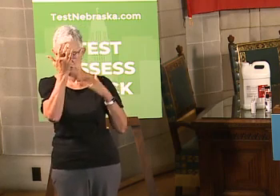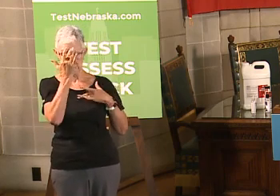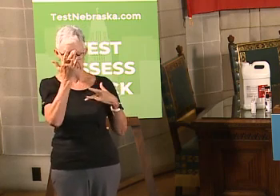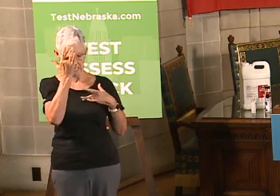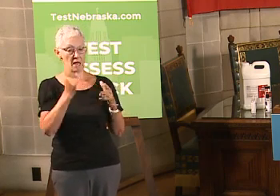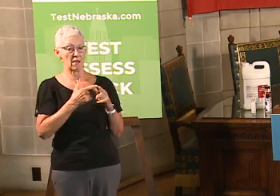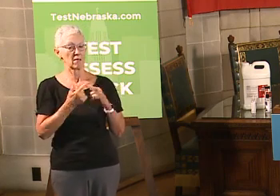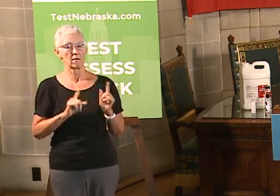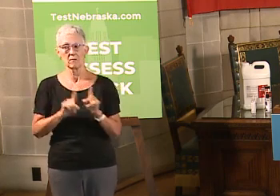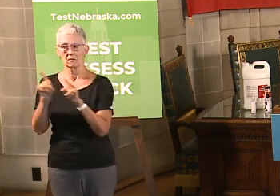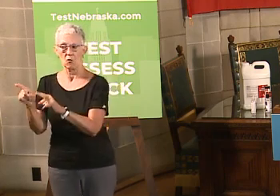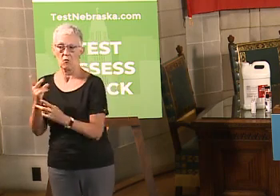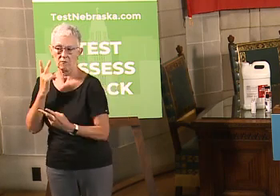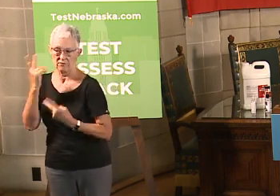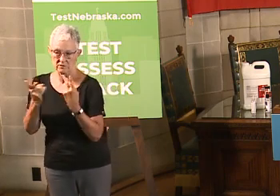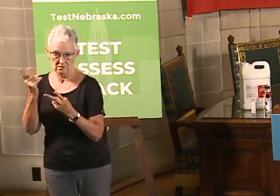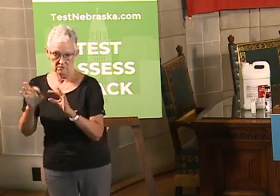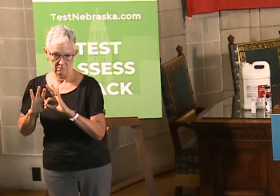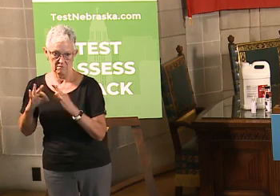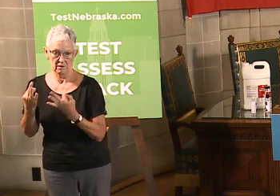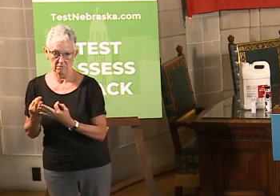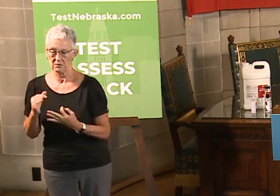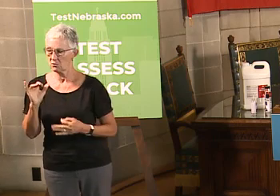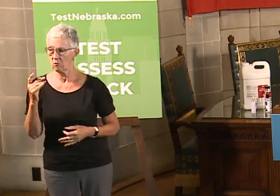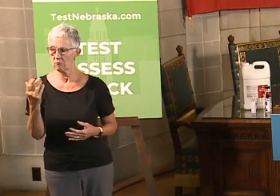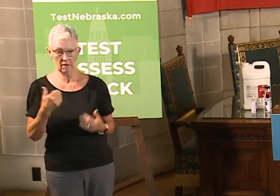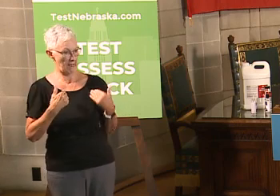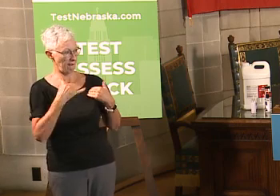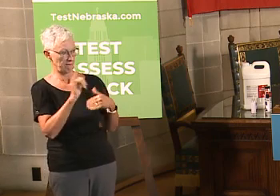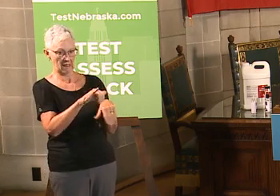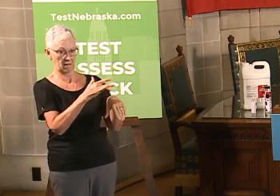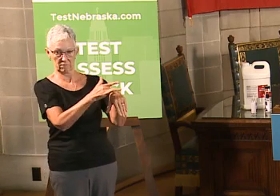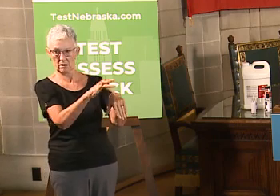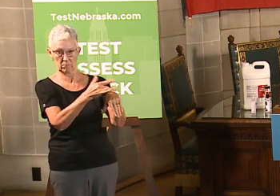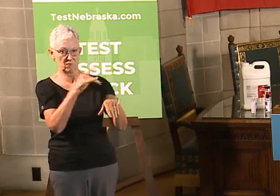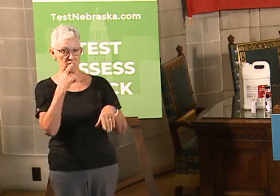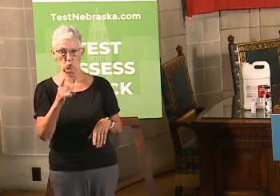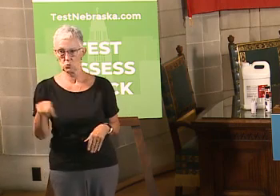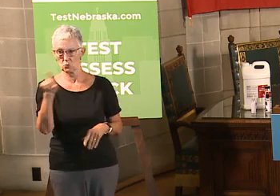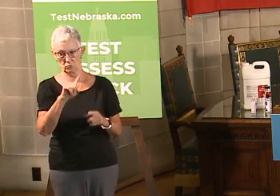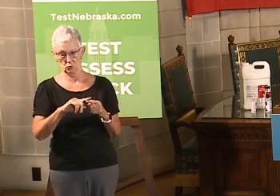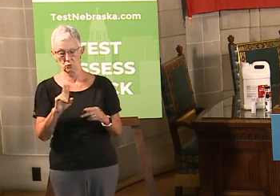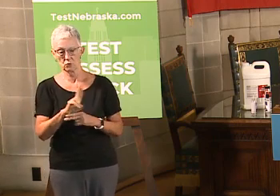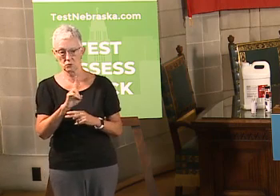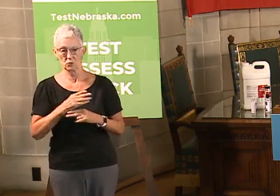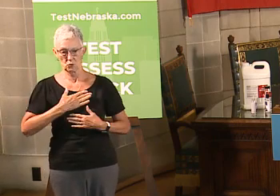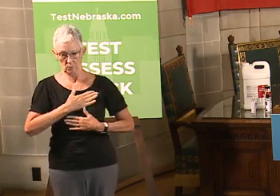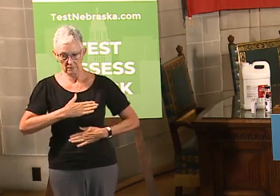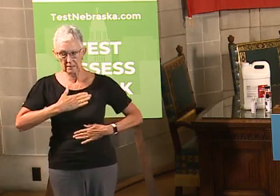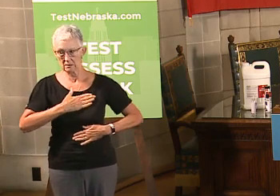always a great opportunity there to be able to get that done. So please sign up for testnebraska.com.